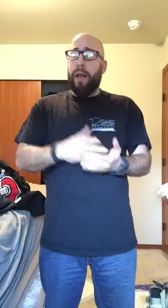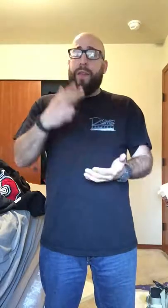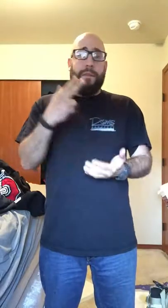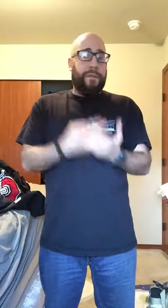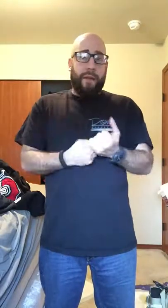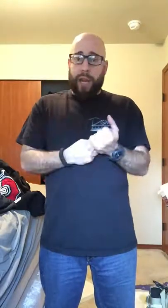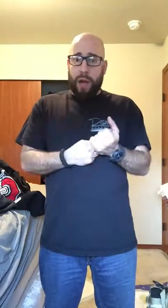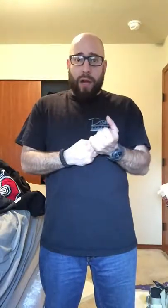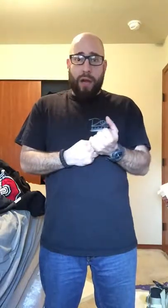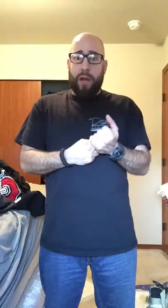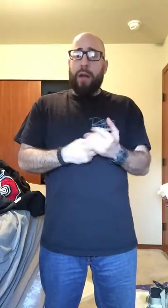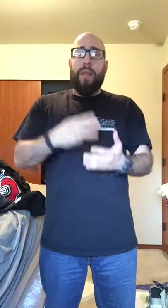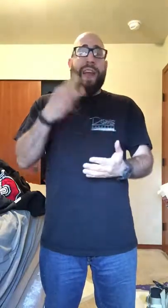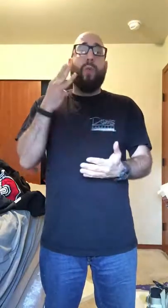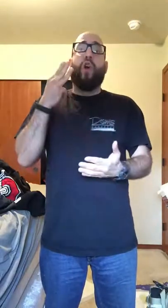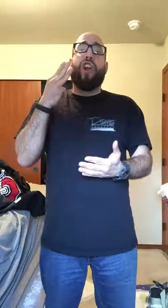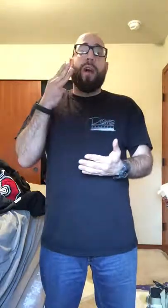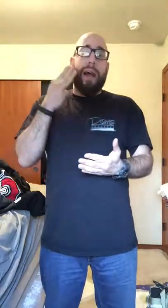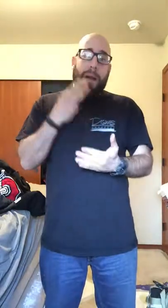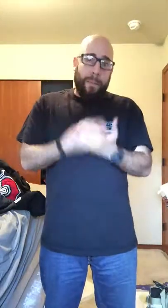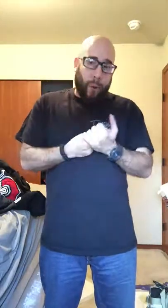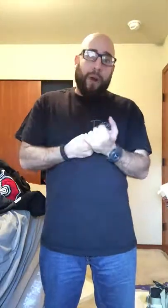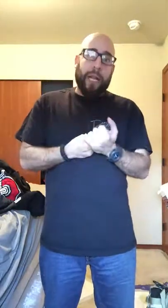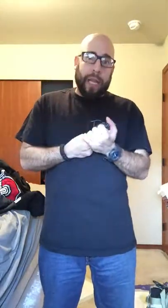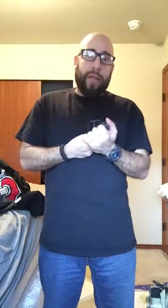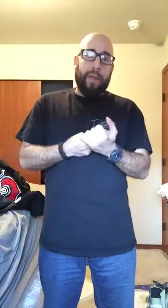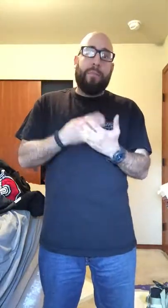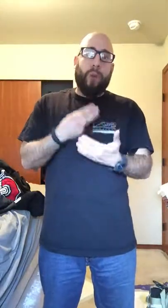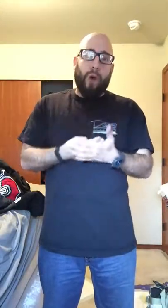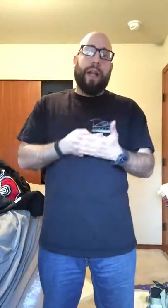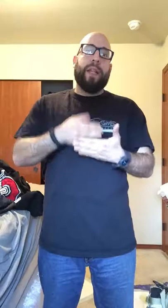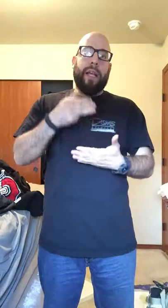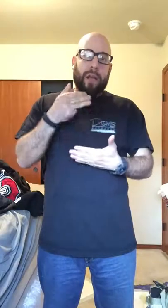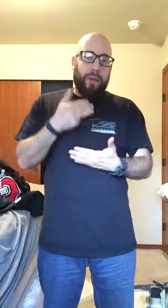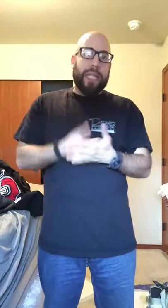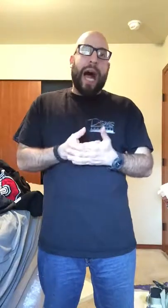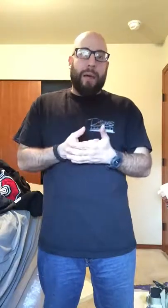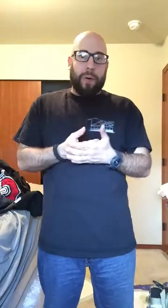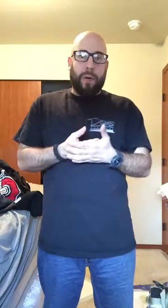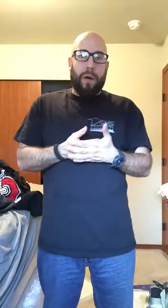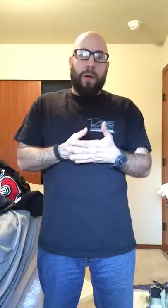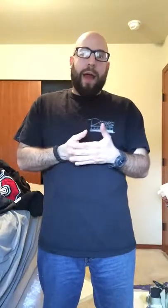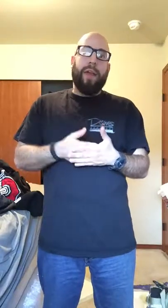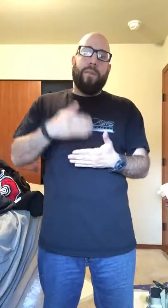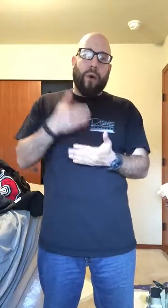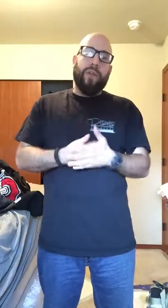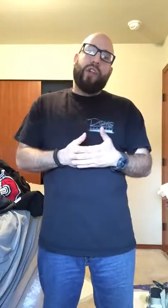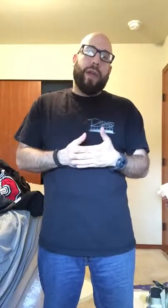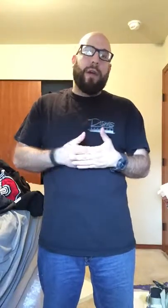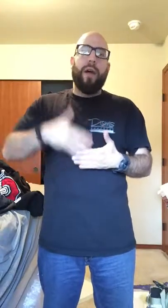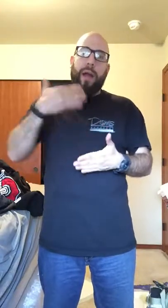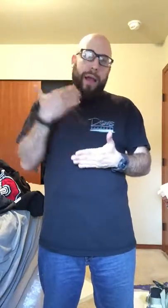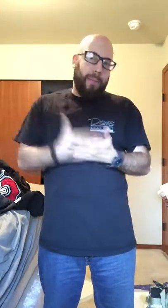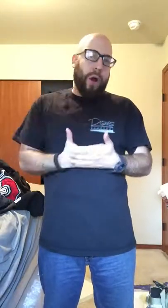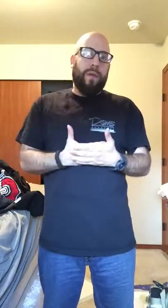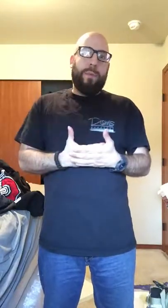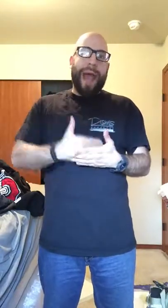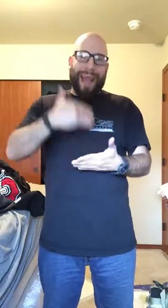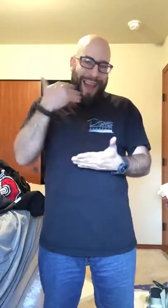They're very good. They work boringly. They're boringly reliable. Okay, you pull the trigger, it goes bang